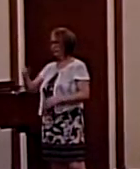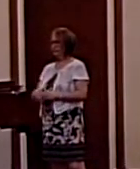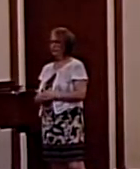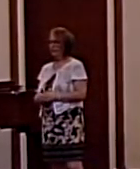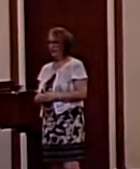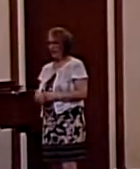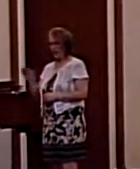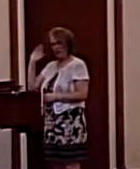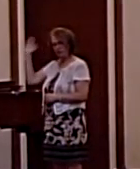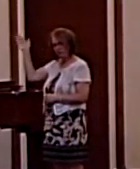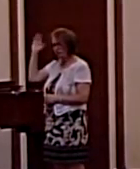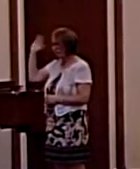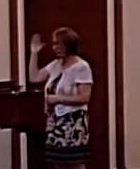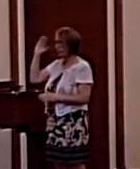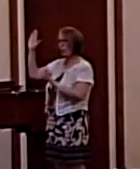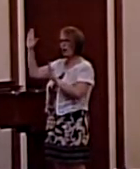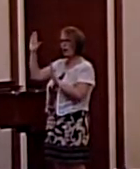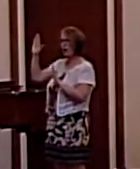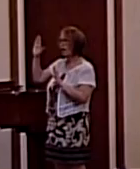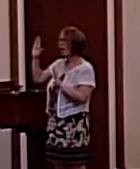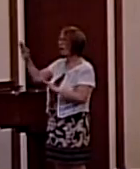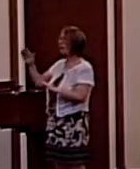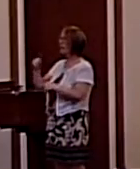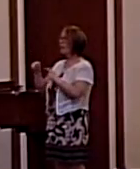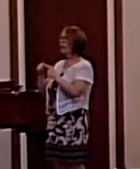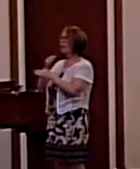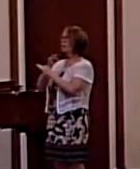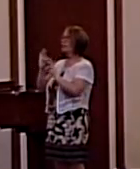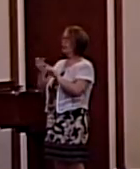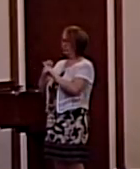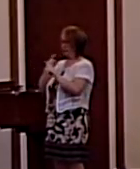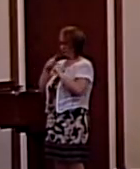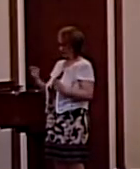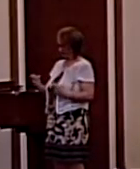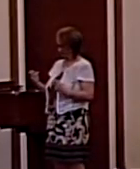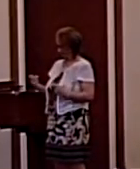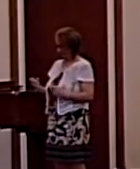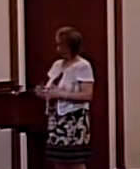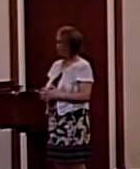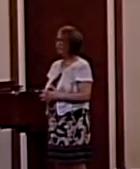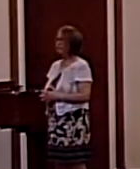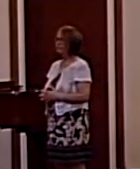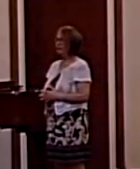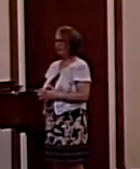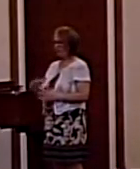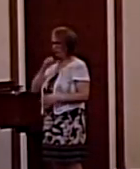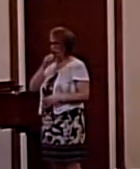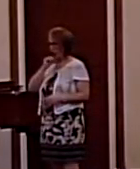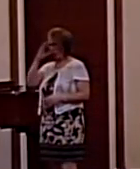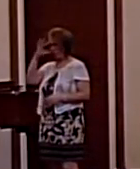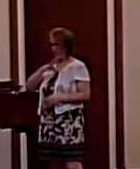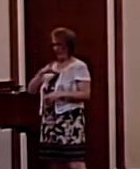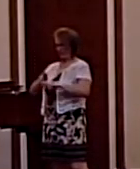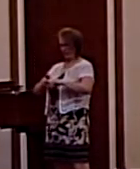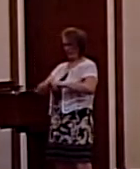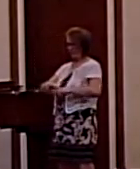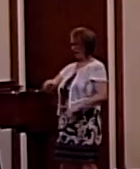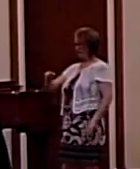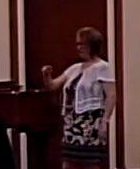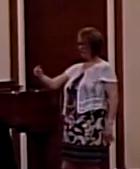and he was preaching a great message on the freedom from sin. And there was an old boy sitting about the second or third